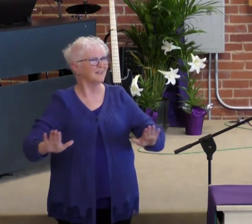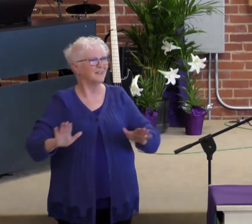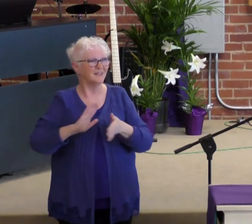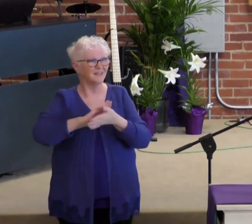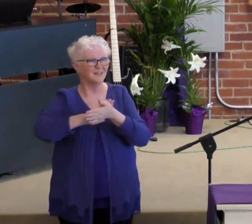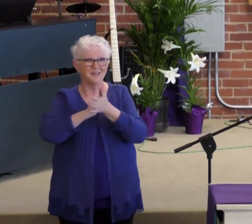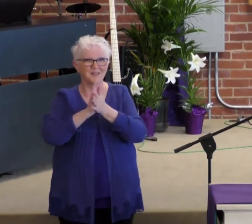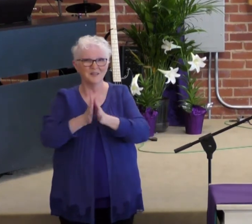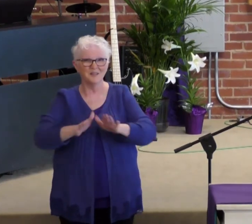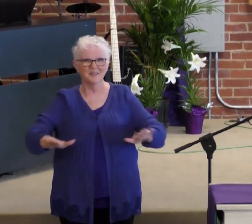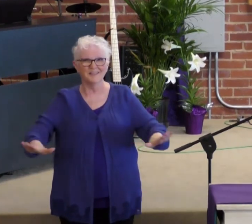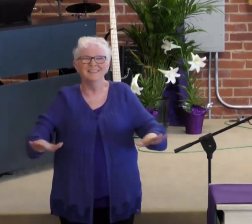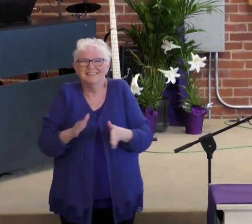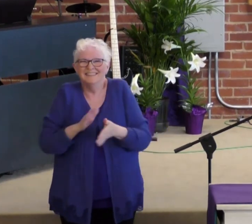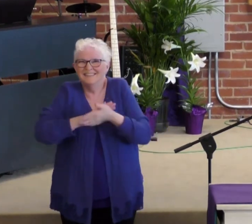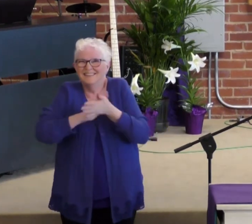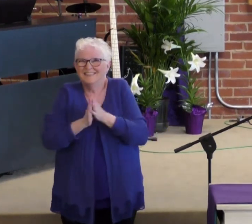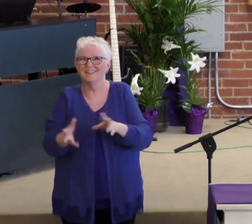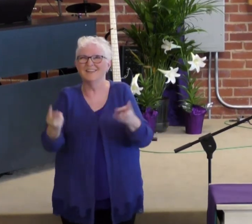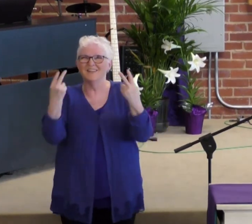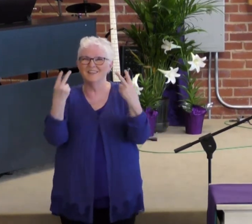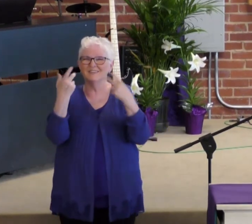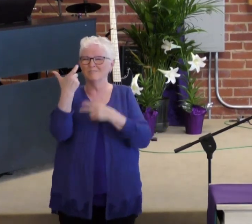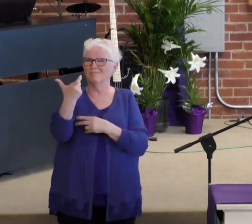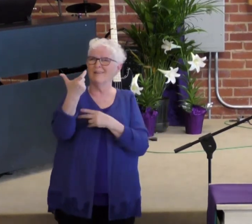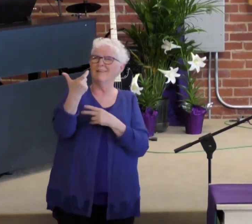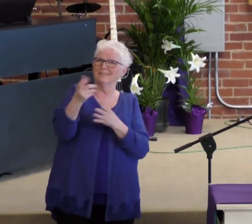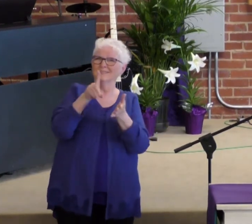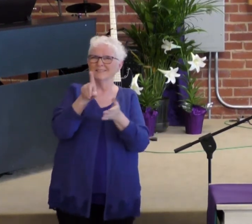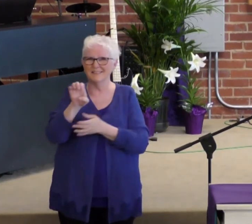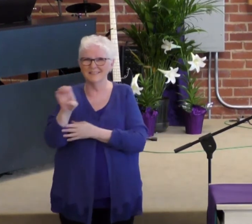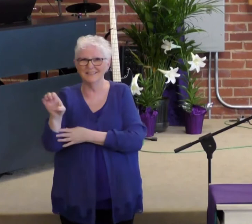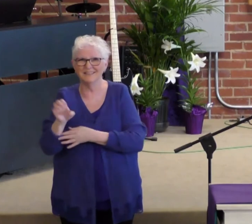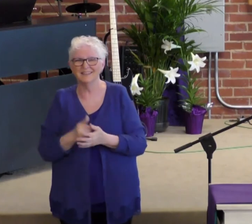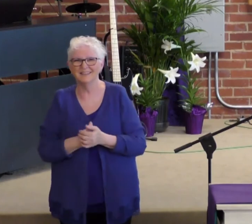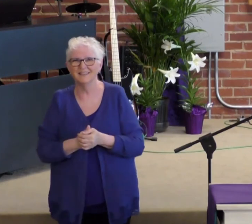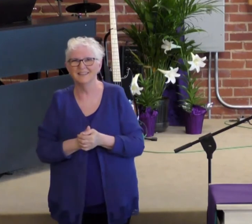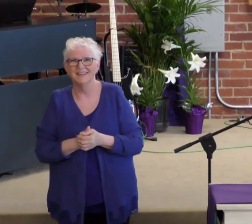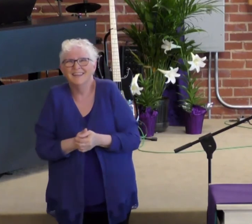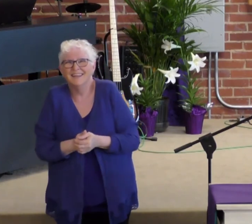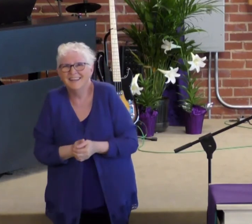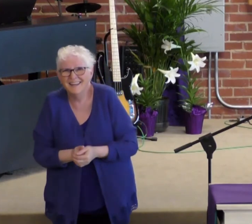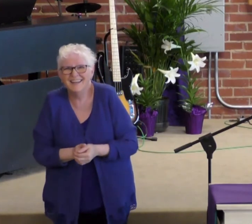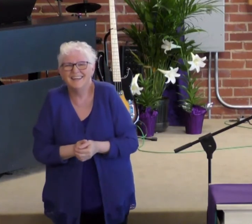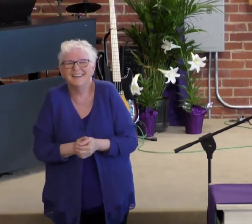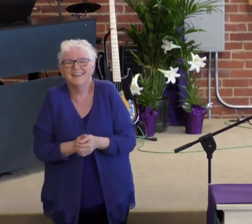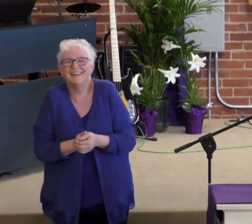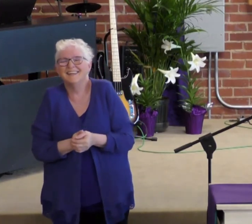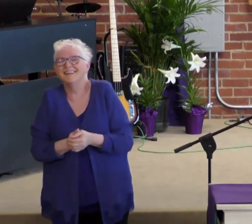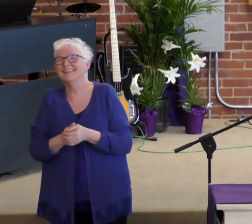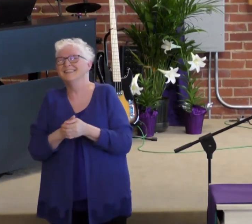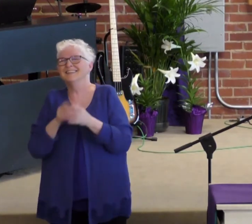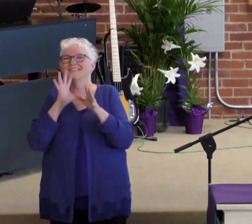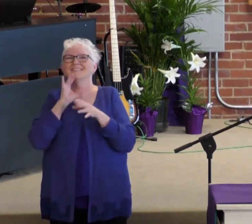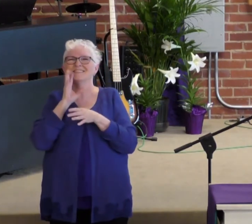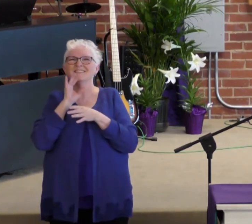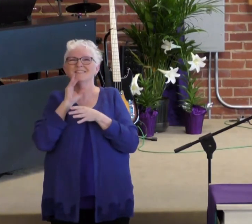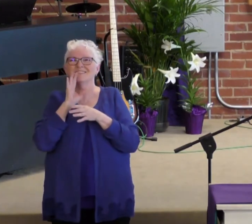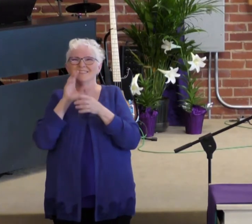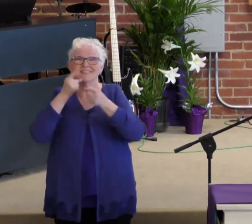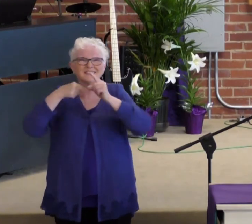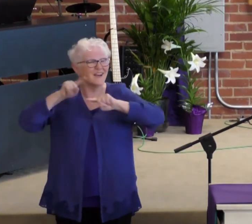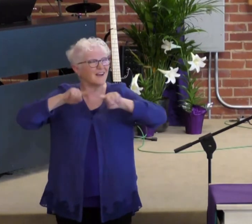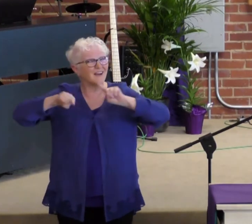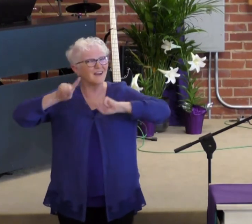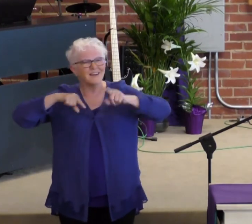Everybody do it. Watch Miss D. Now this is how you can do. And when you want to speak American Sign Language to